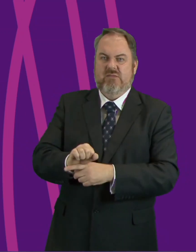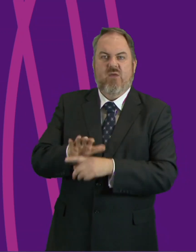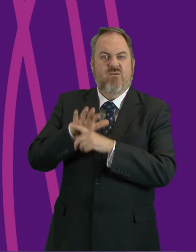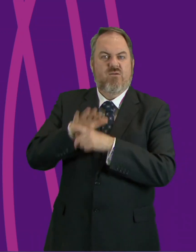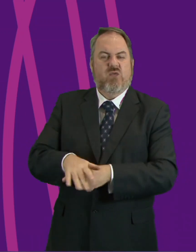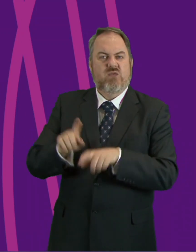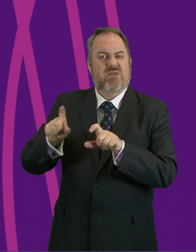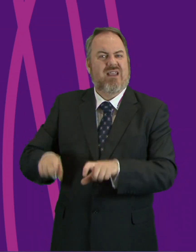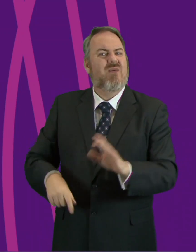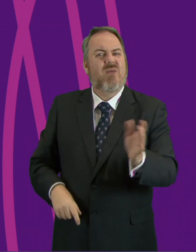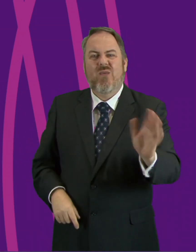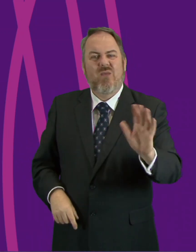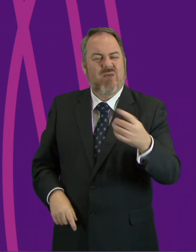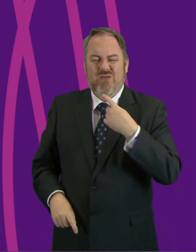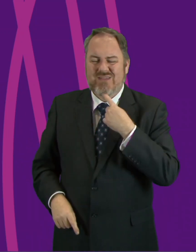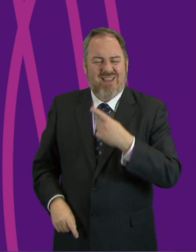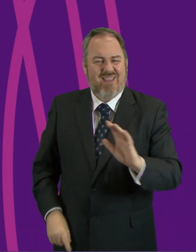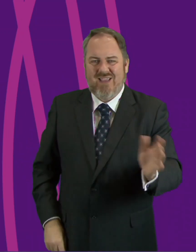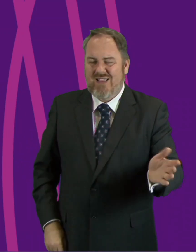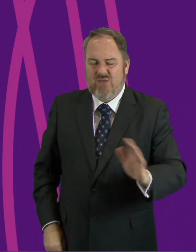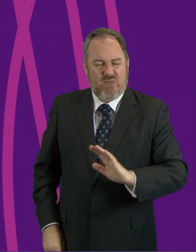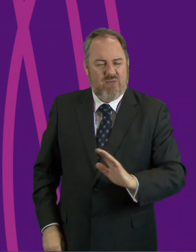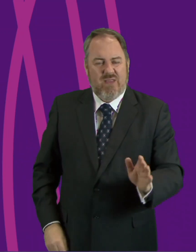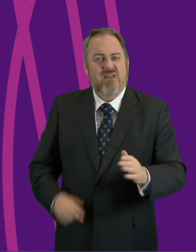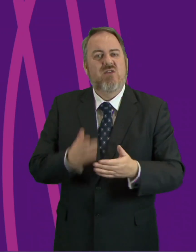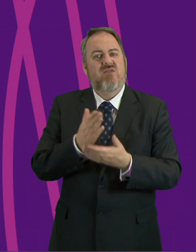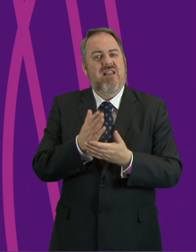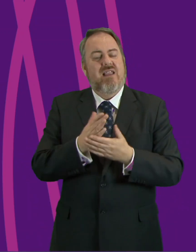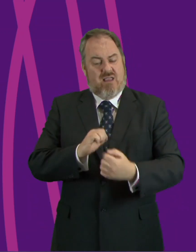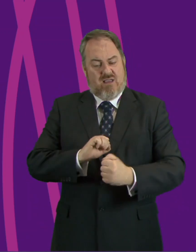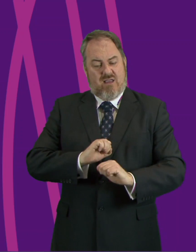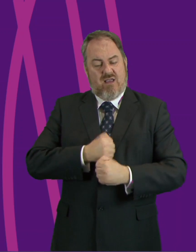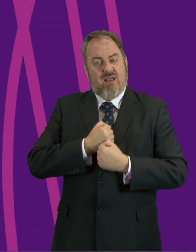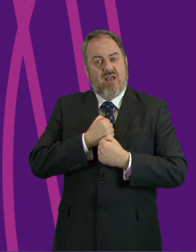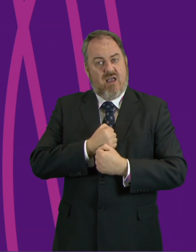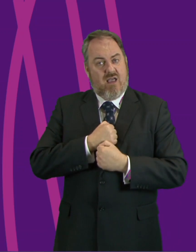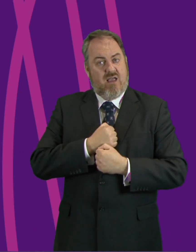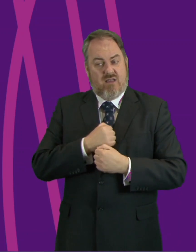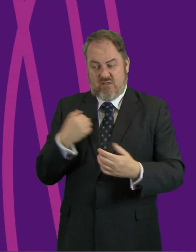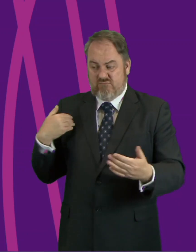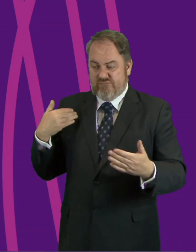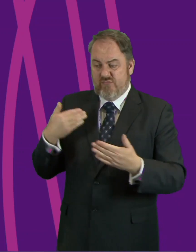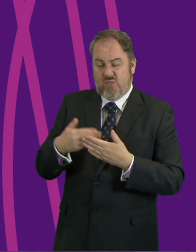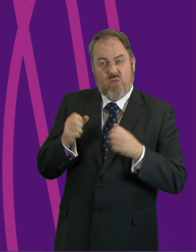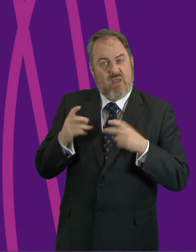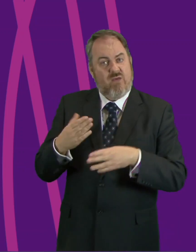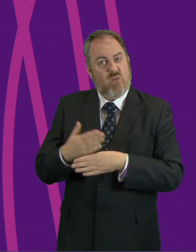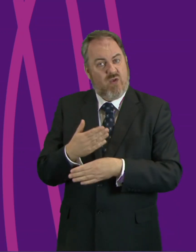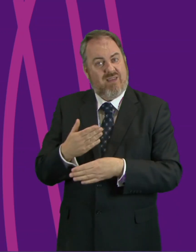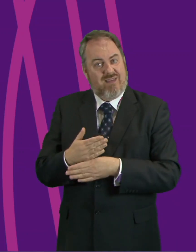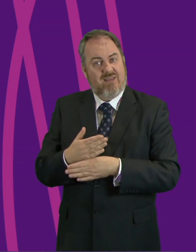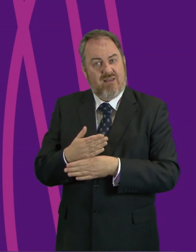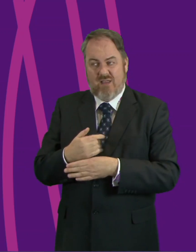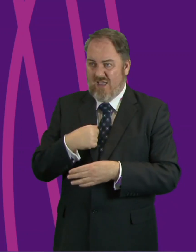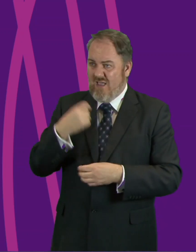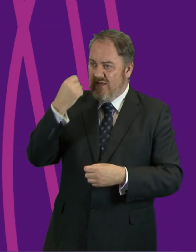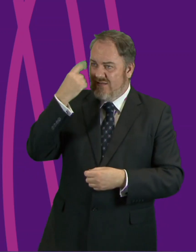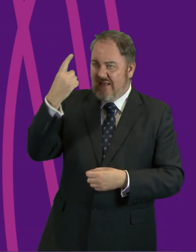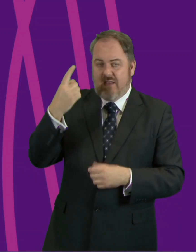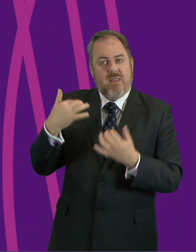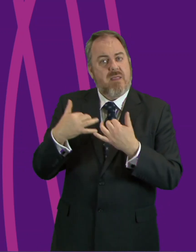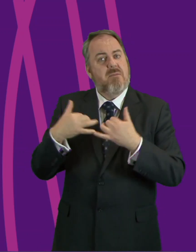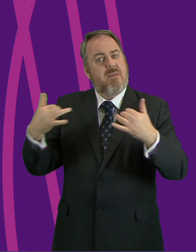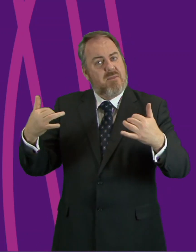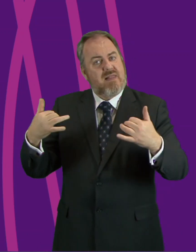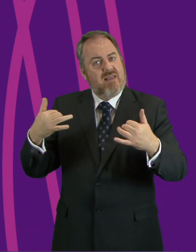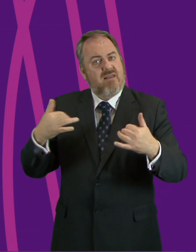right thing. Because overwhelmingly, my experience of dealing with this in the last couple of months has been the public want to do the right thing. And